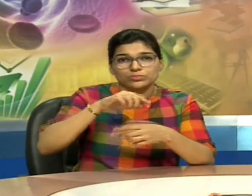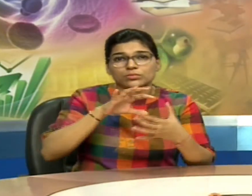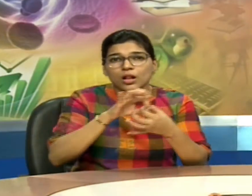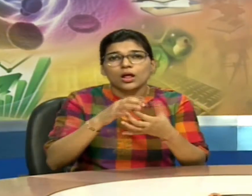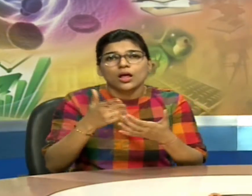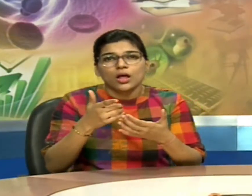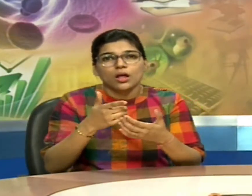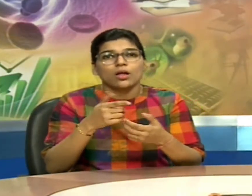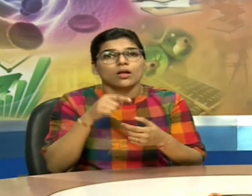hours.